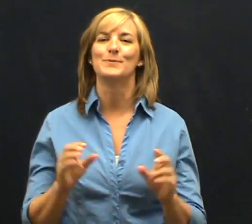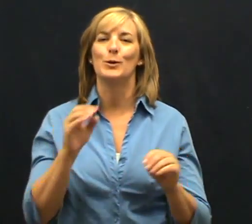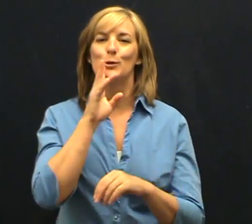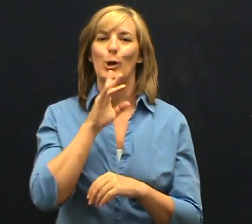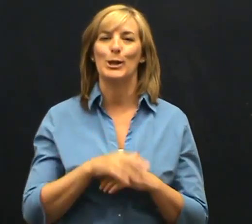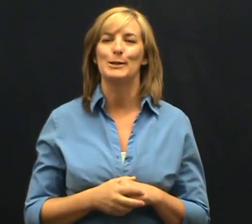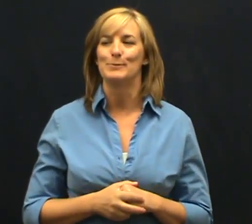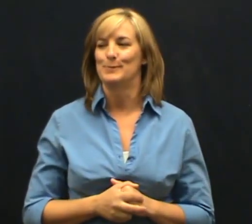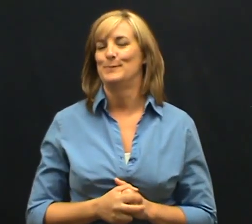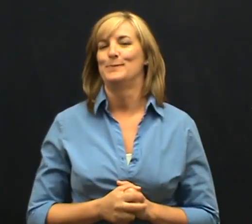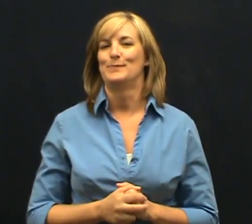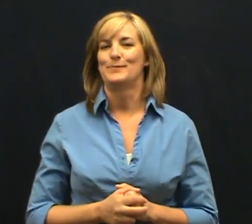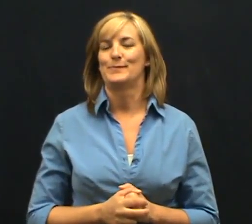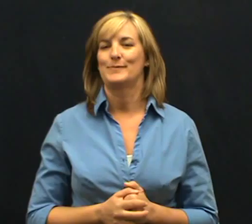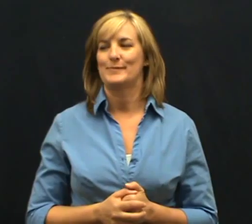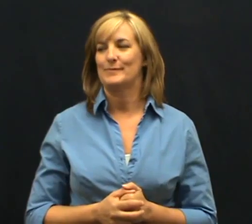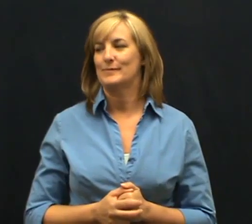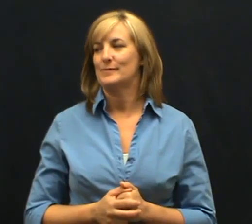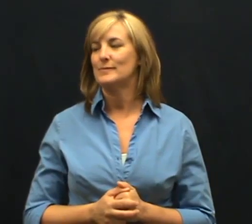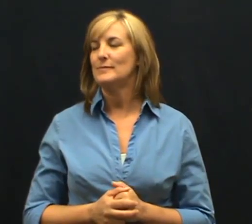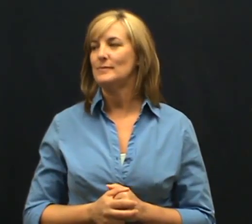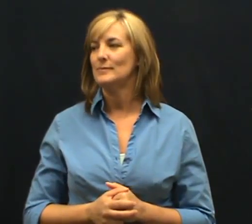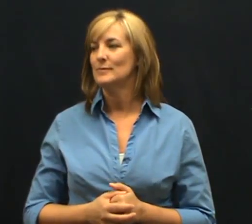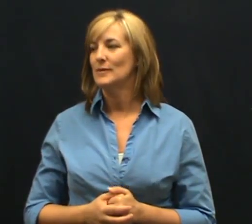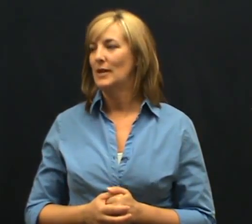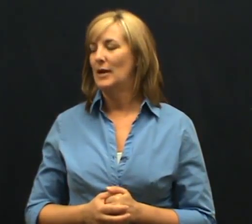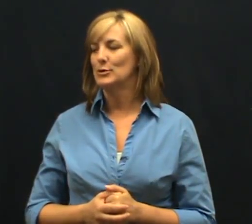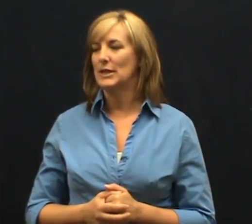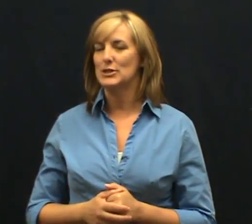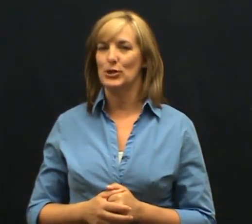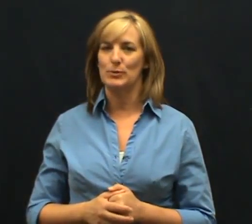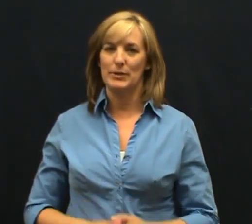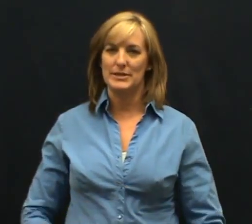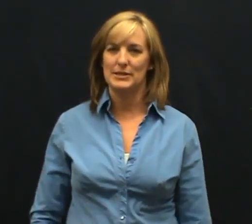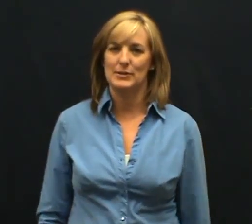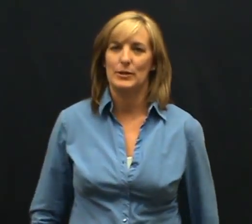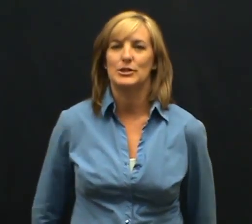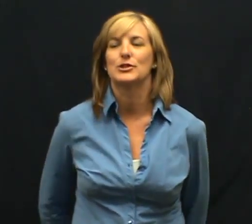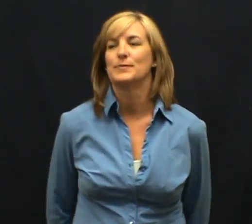early. I had that. I was like, it's a good place to switch.